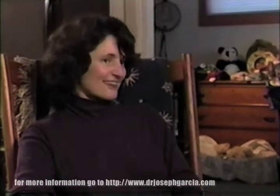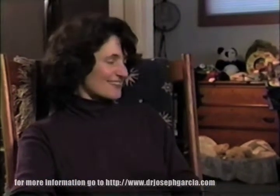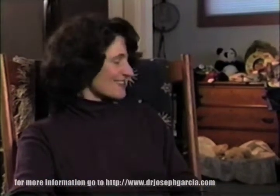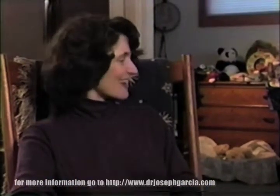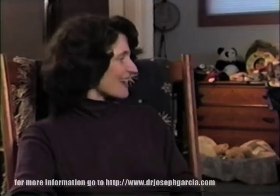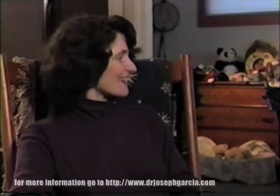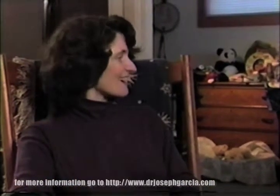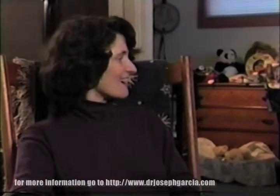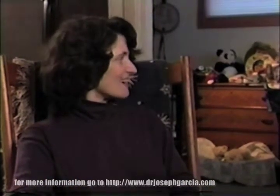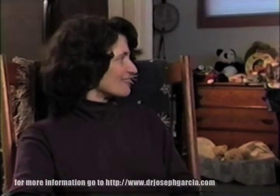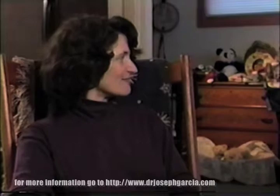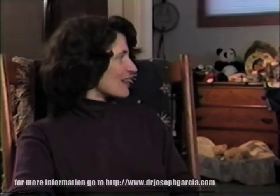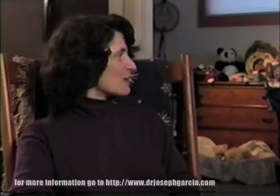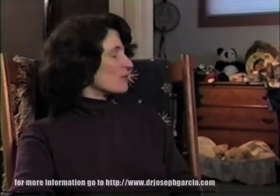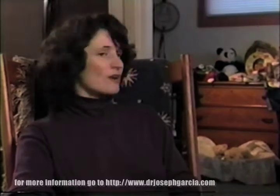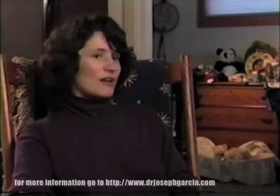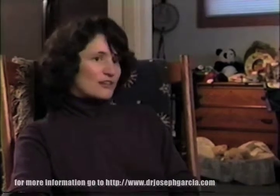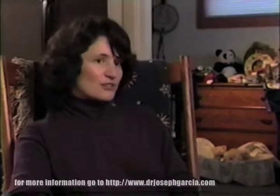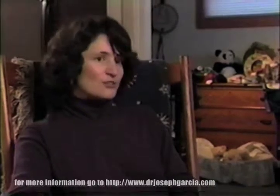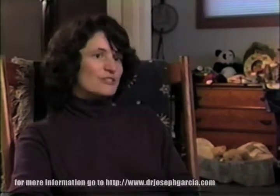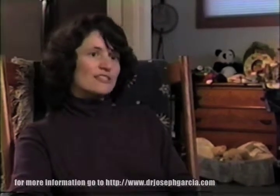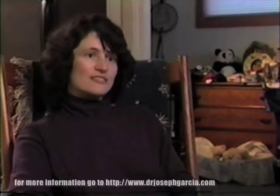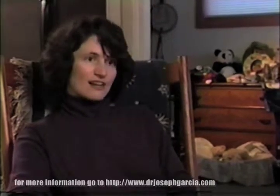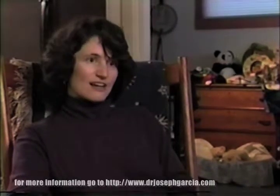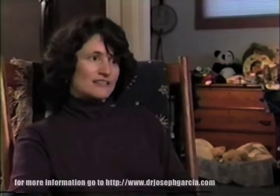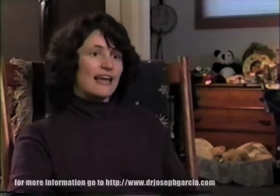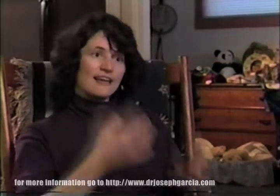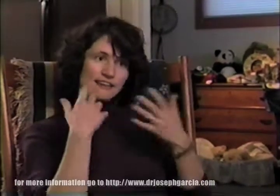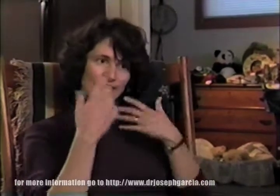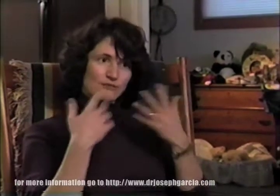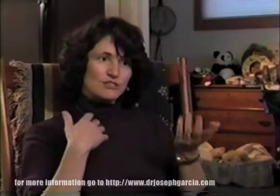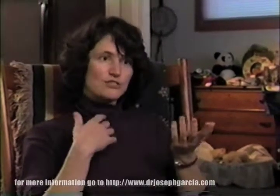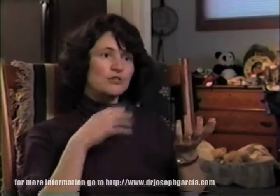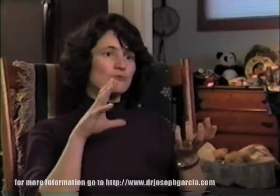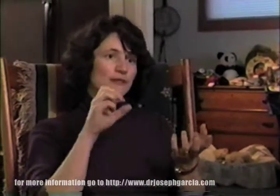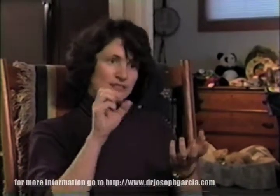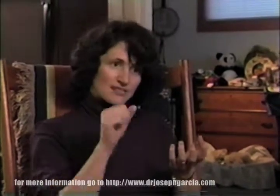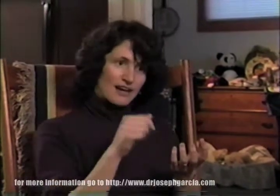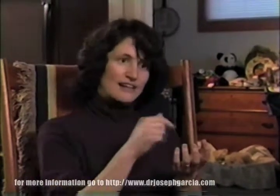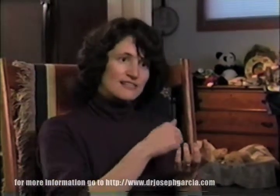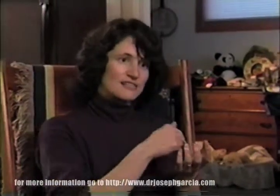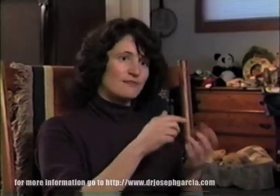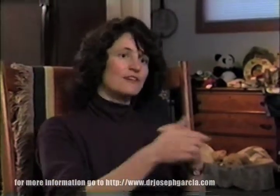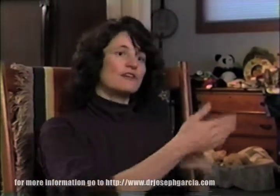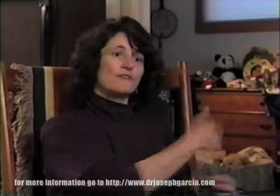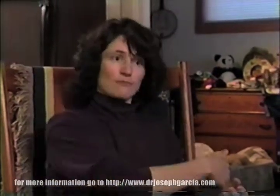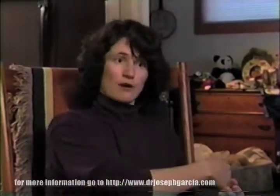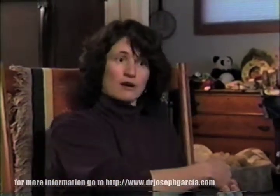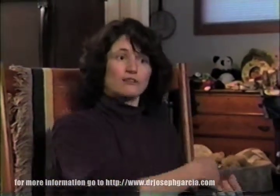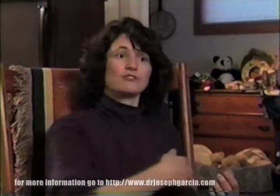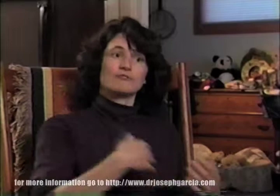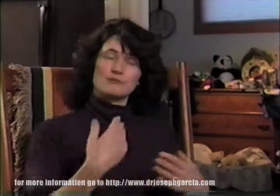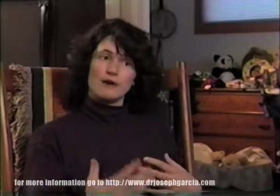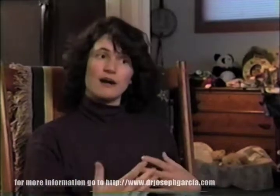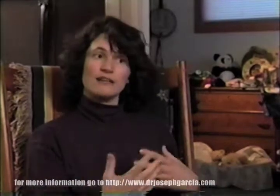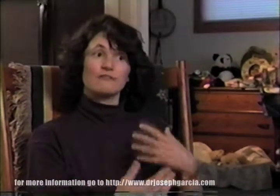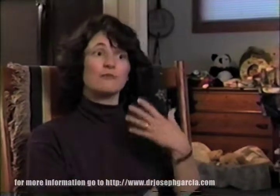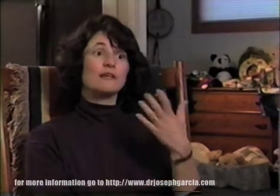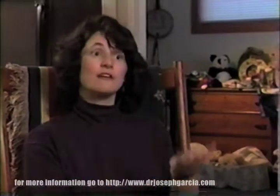things, and Using the signs. using the signs and language too, but the signs as the vehicle for Margot to respond and for me to